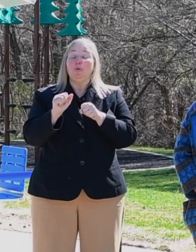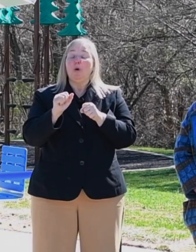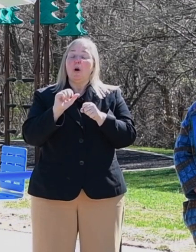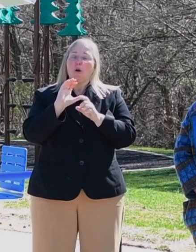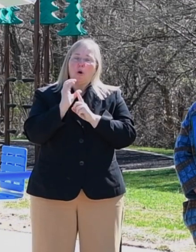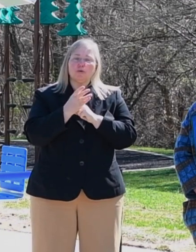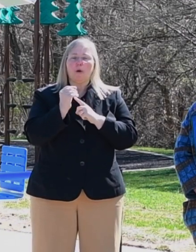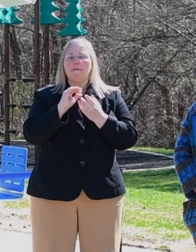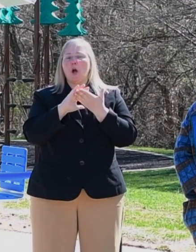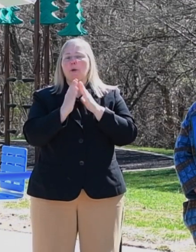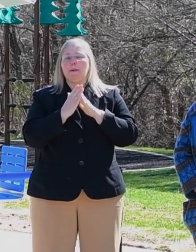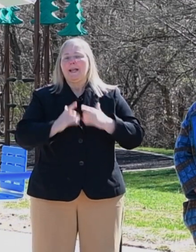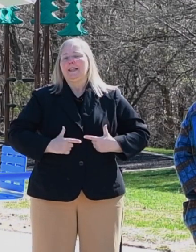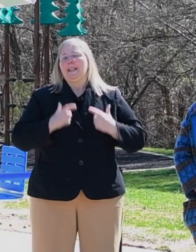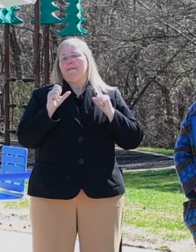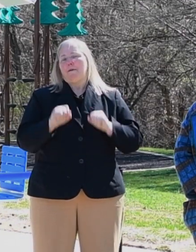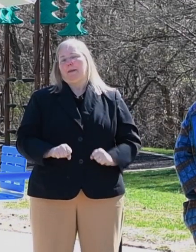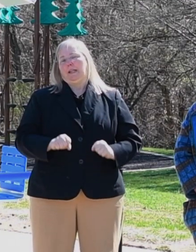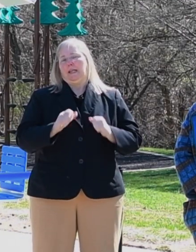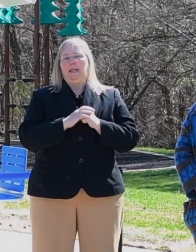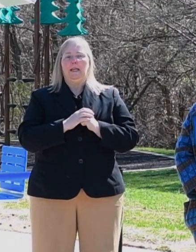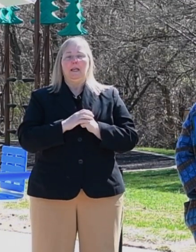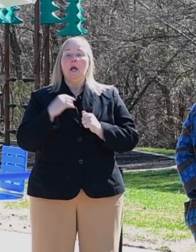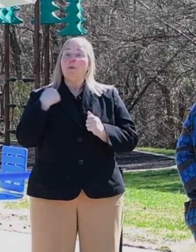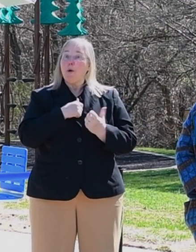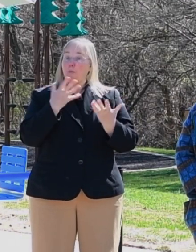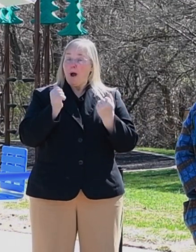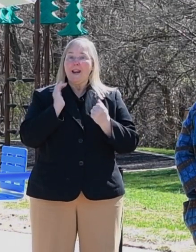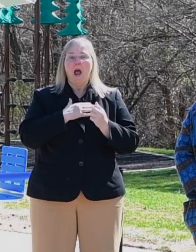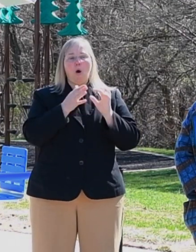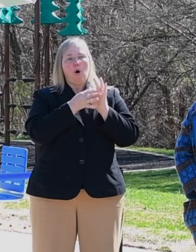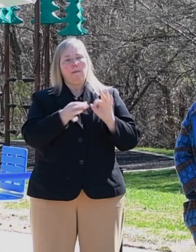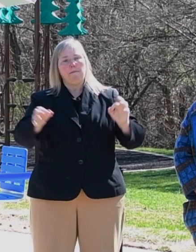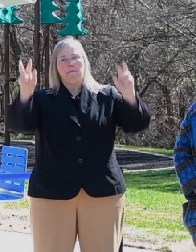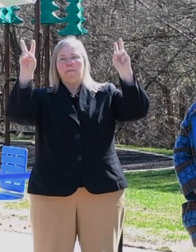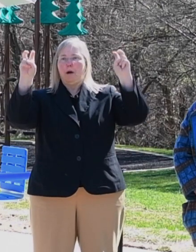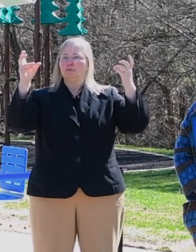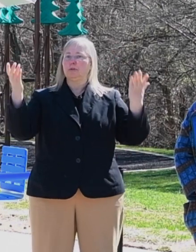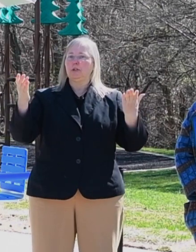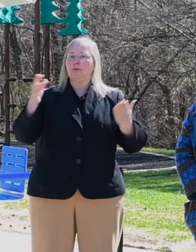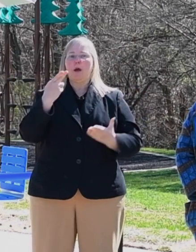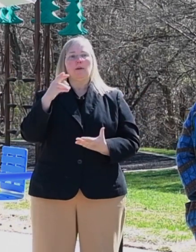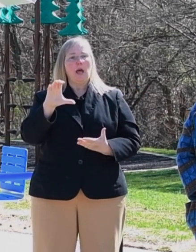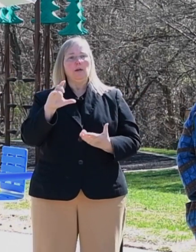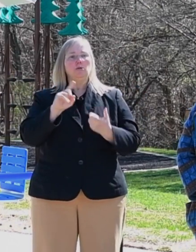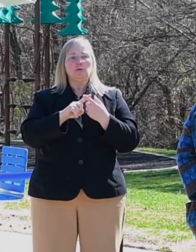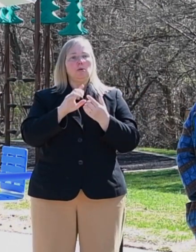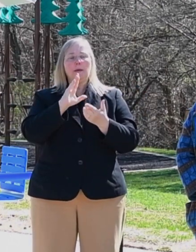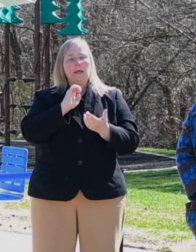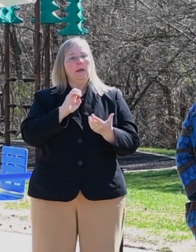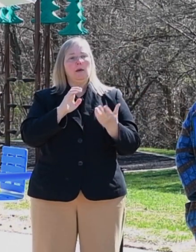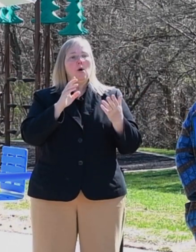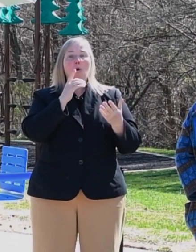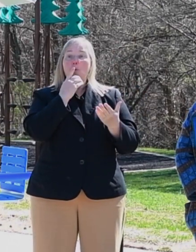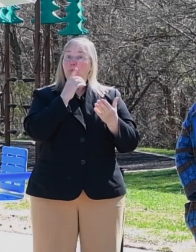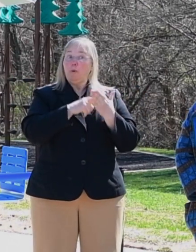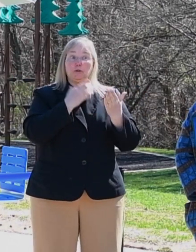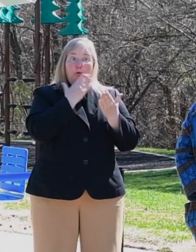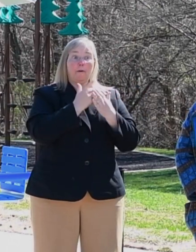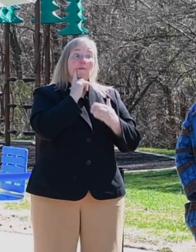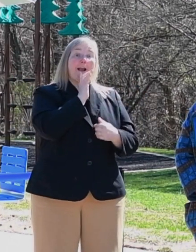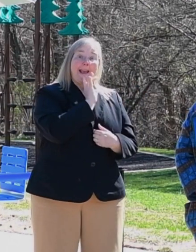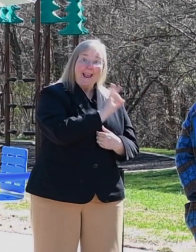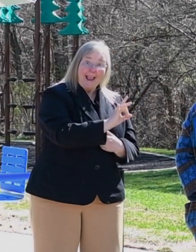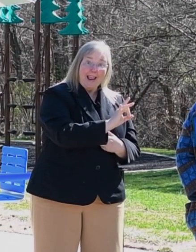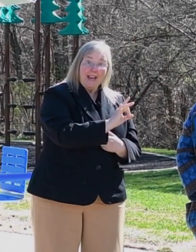community livability. We want our mantra here in Howard County to be what's good for an 8-year-old is good